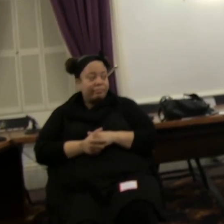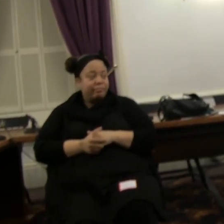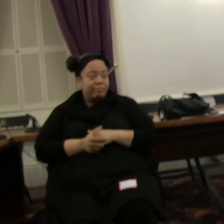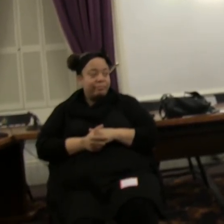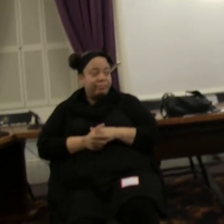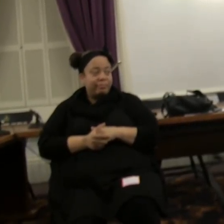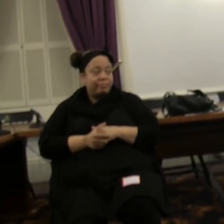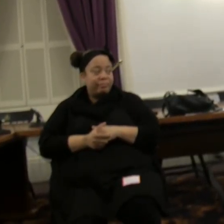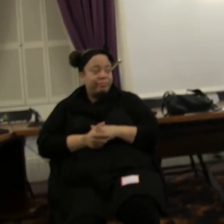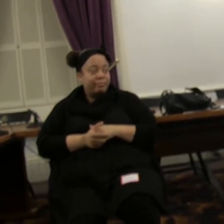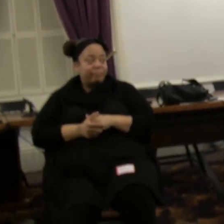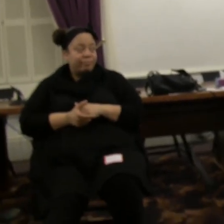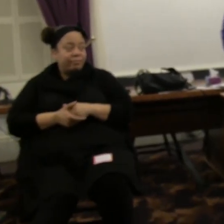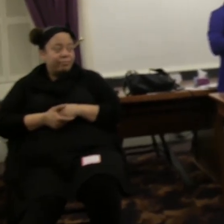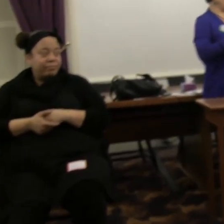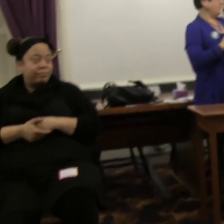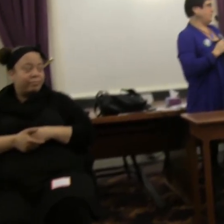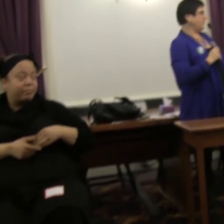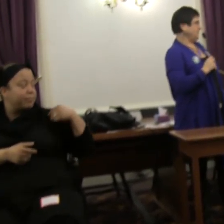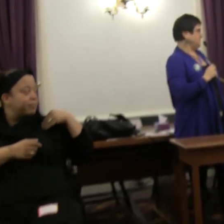open.